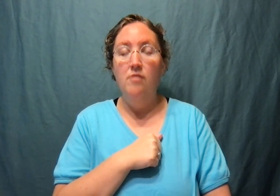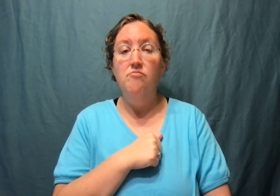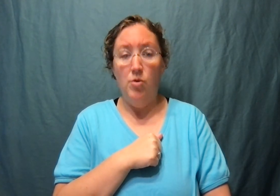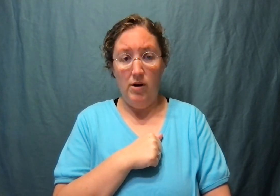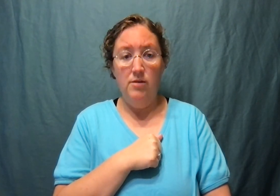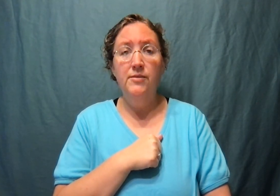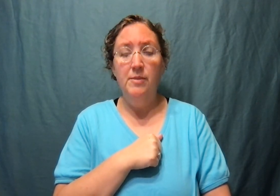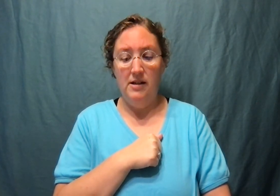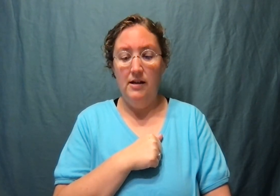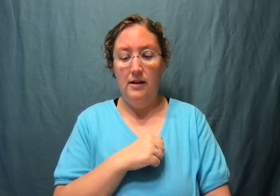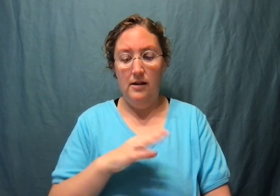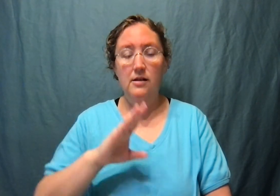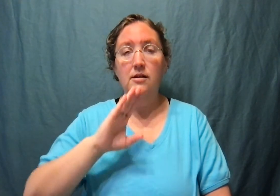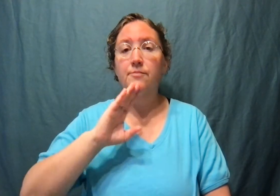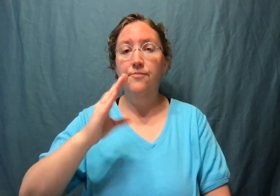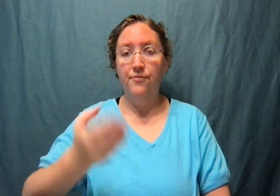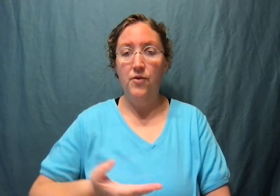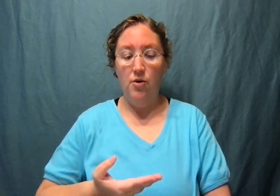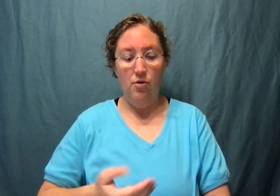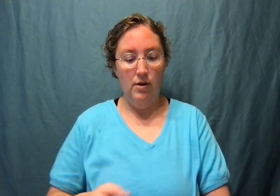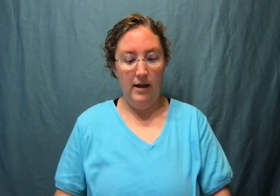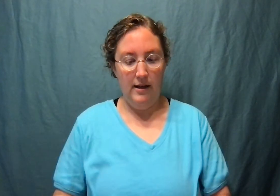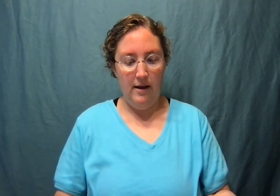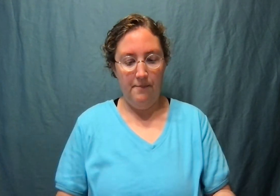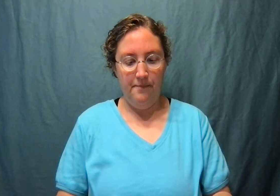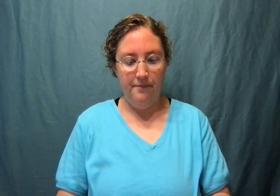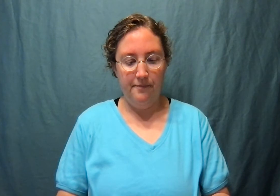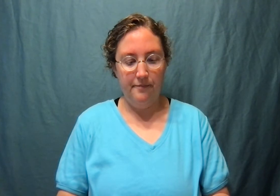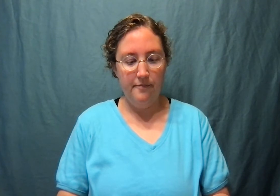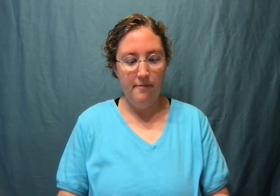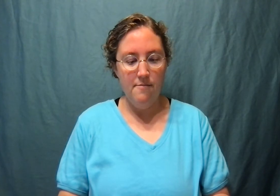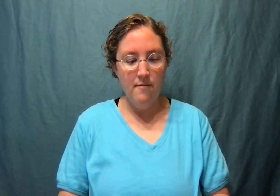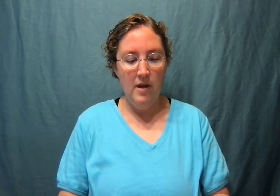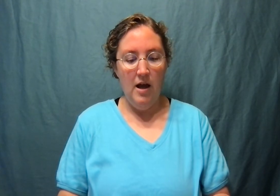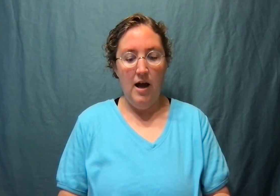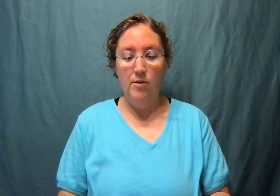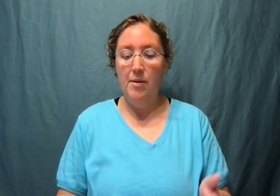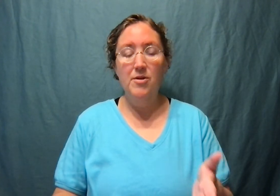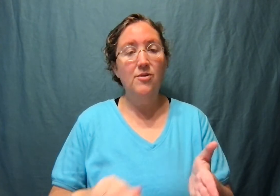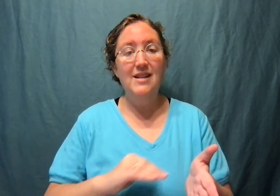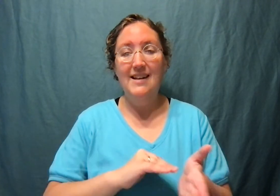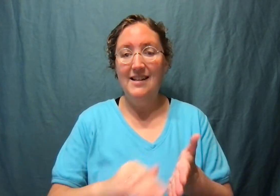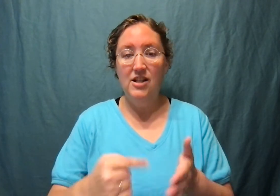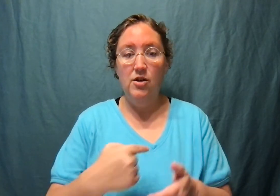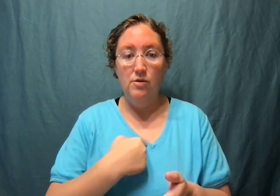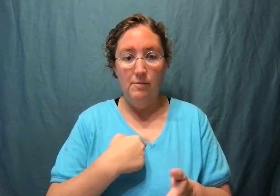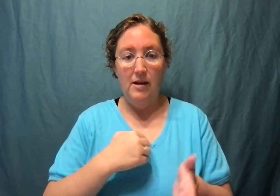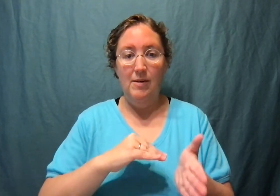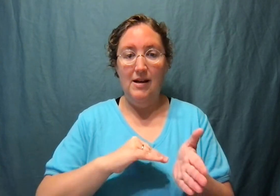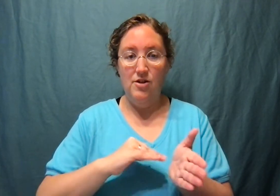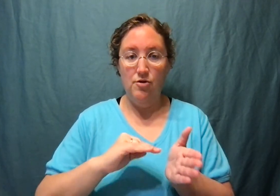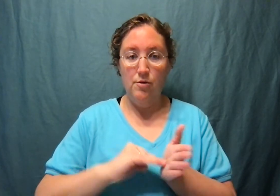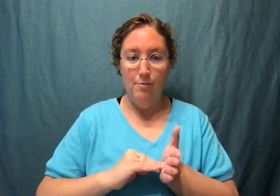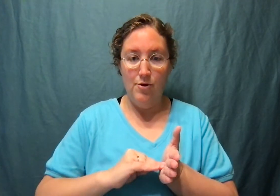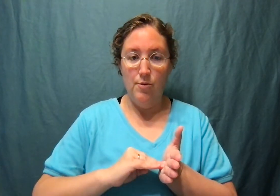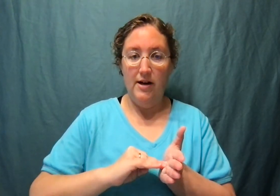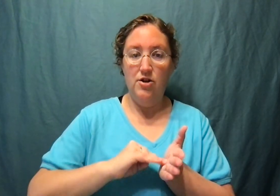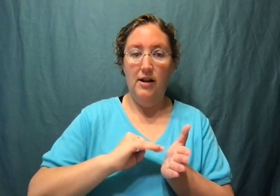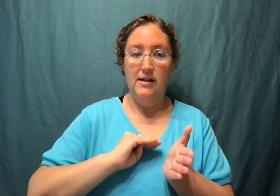You're welcome can be signed like this or like that. And remember, don't sign excuse me because you're directionalizing it